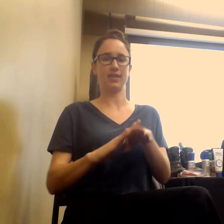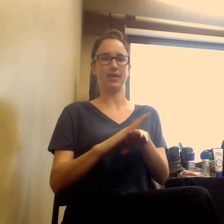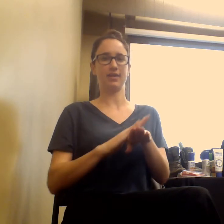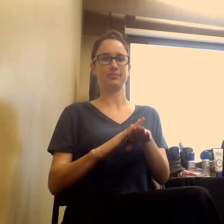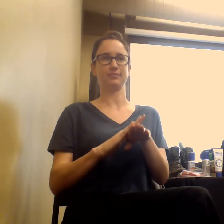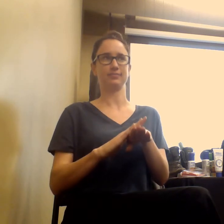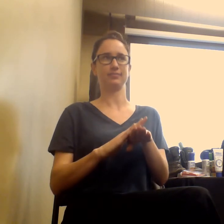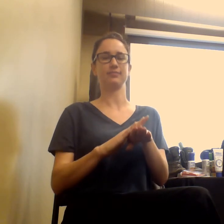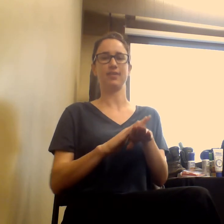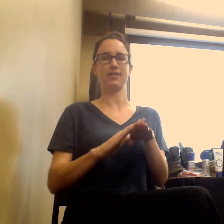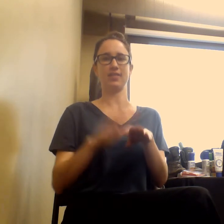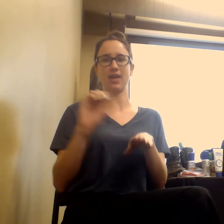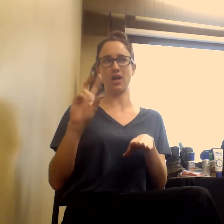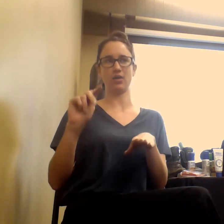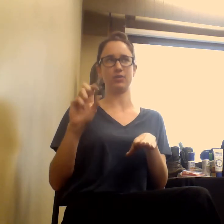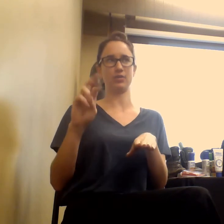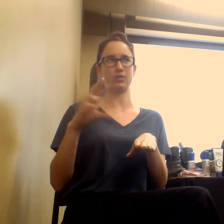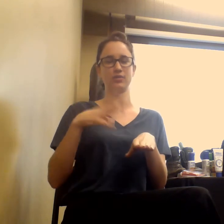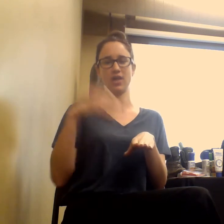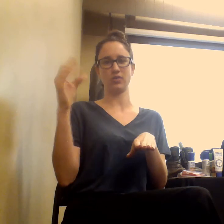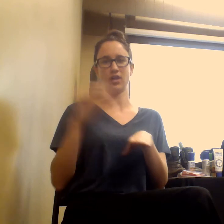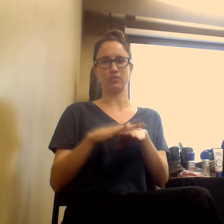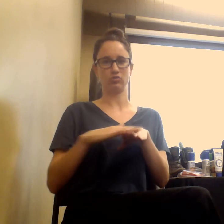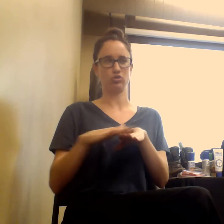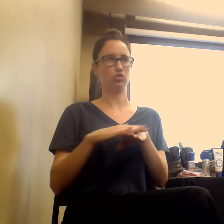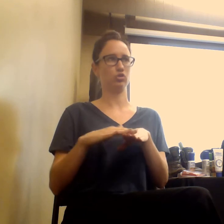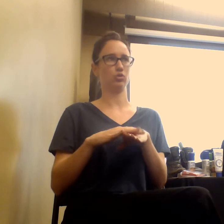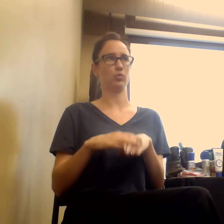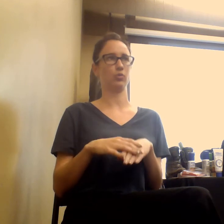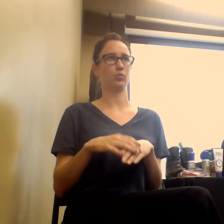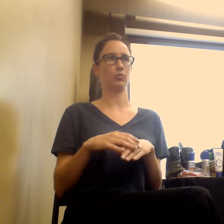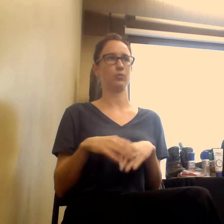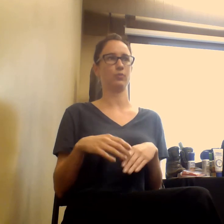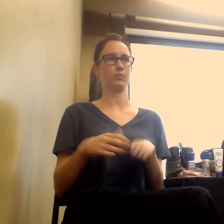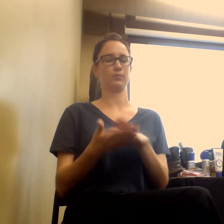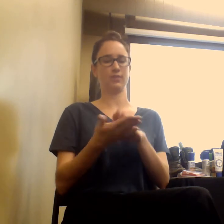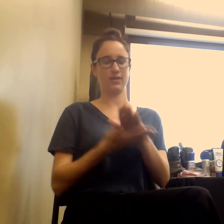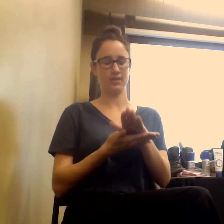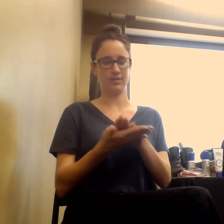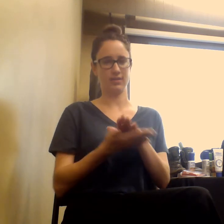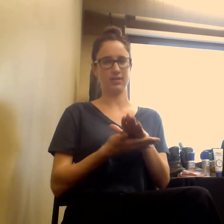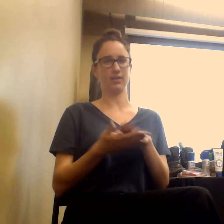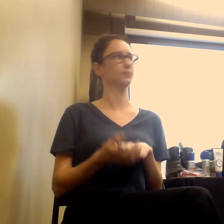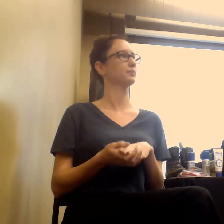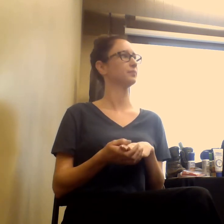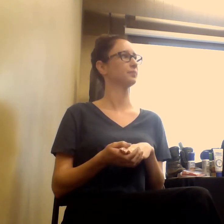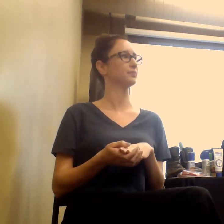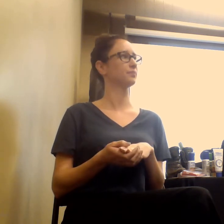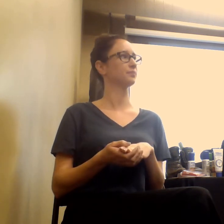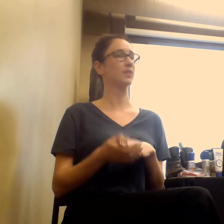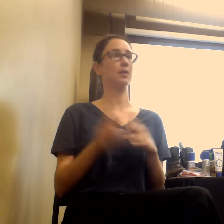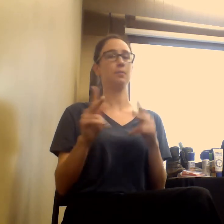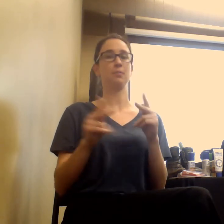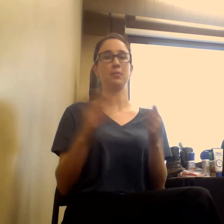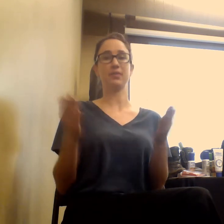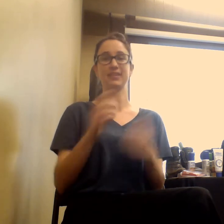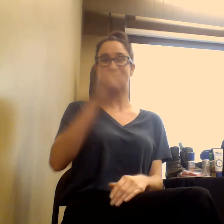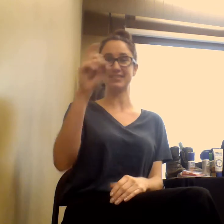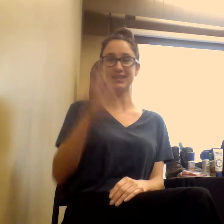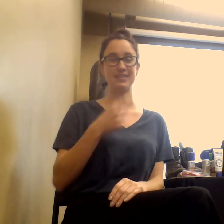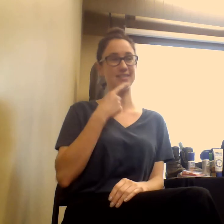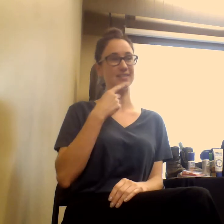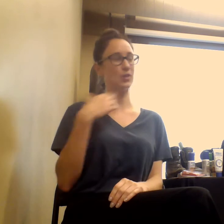It's not going to add a lot of volume. It's just some people say it's too hot for them. You know, in Texas in July,